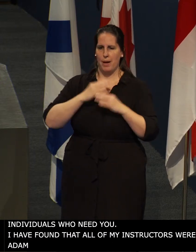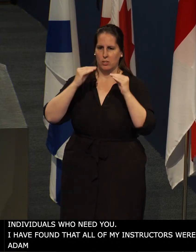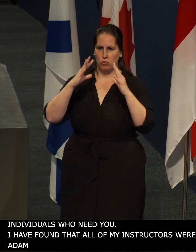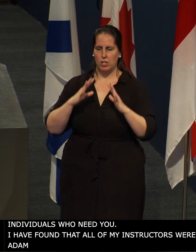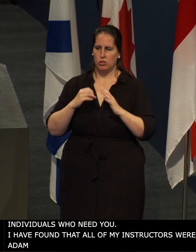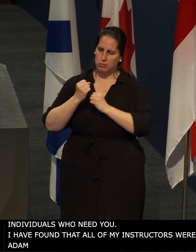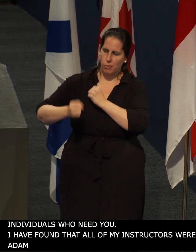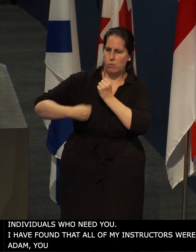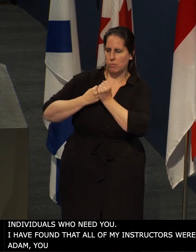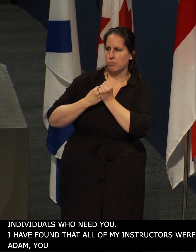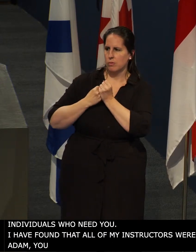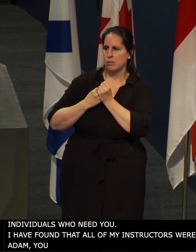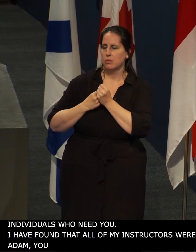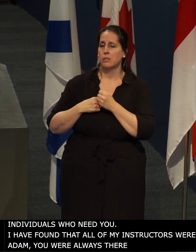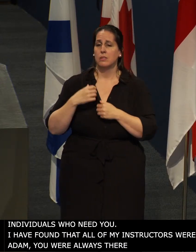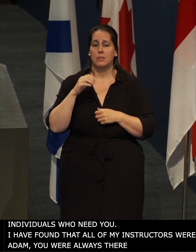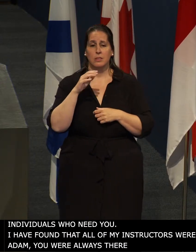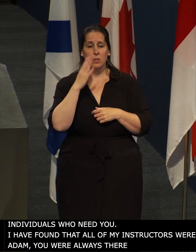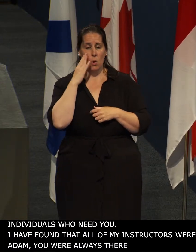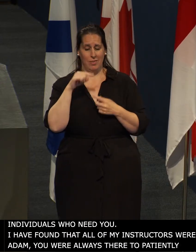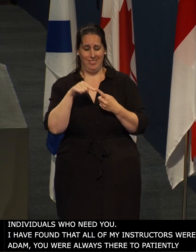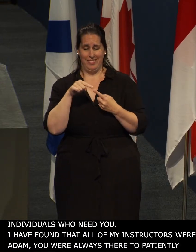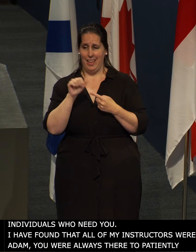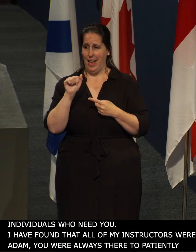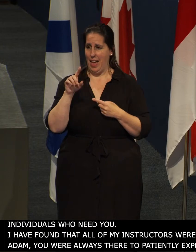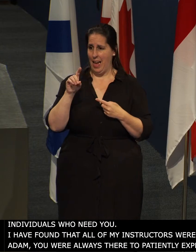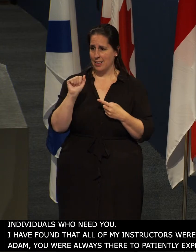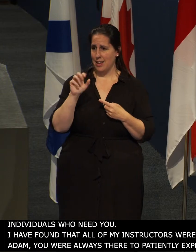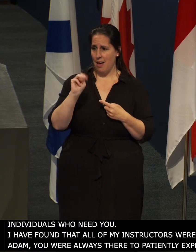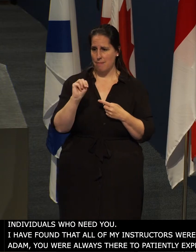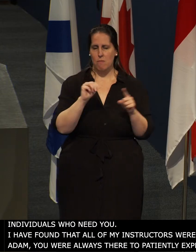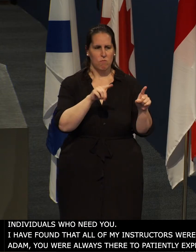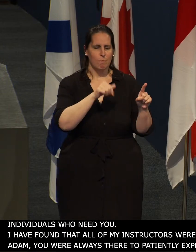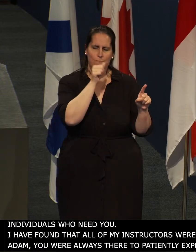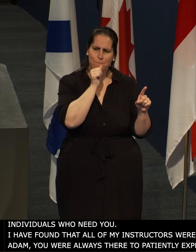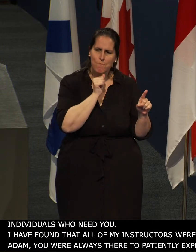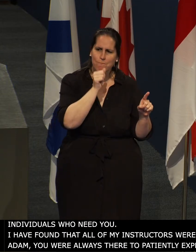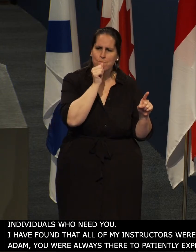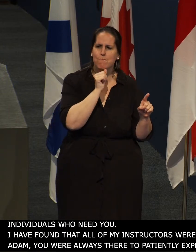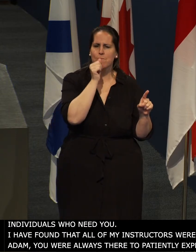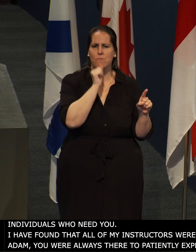were always there to patiently explain how a component worked or why tasks needed to be done a certain way.